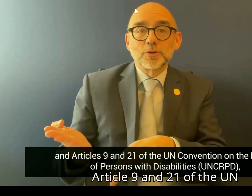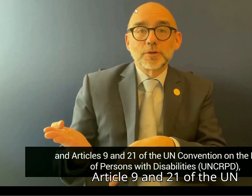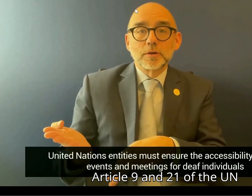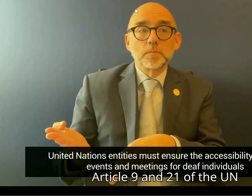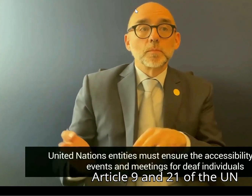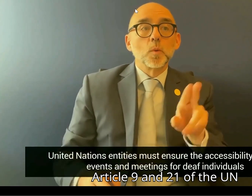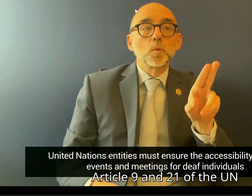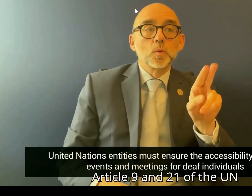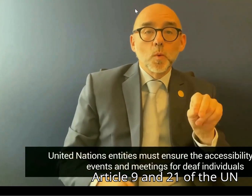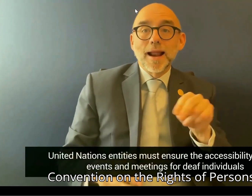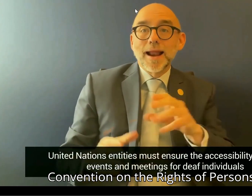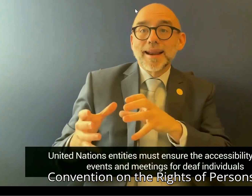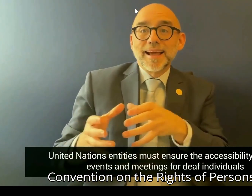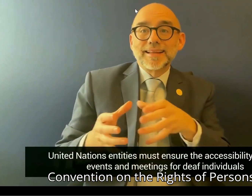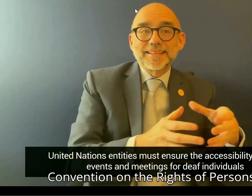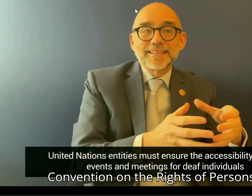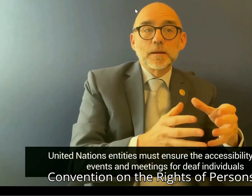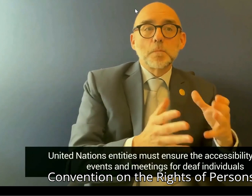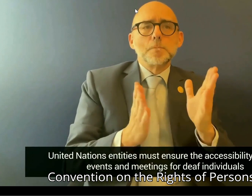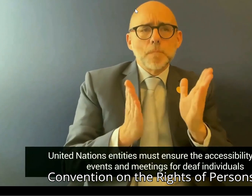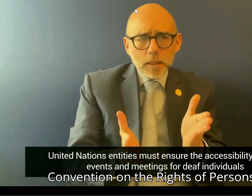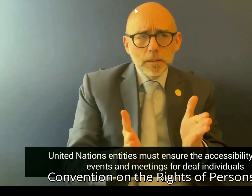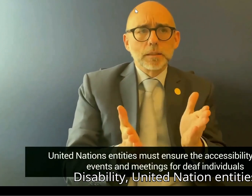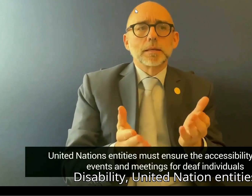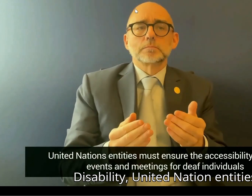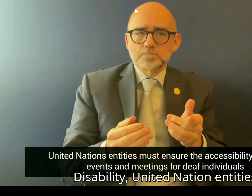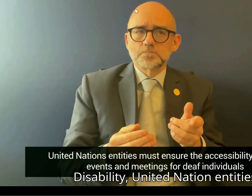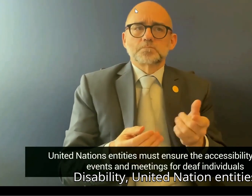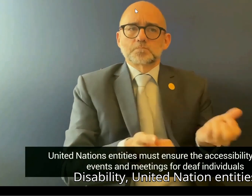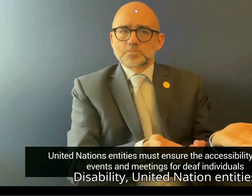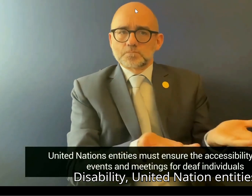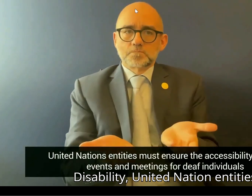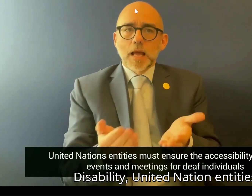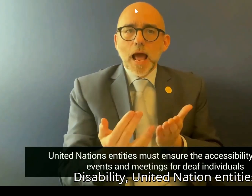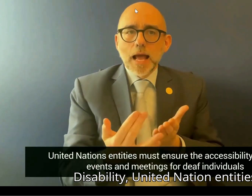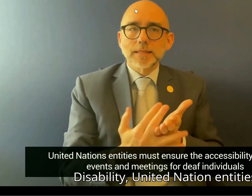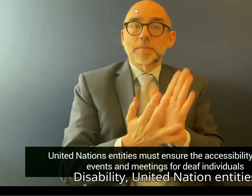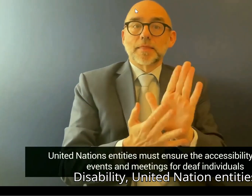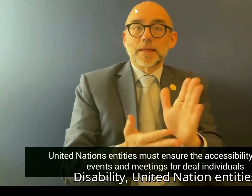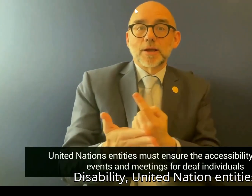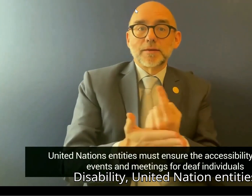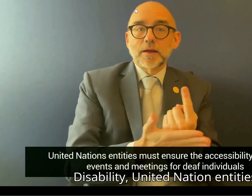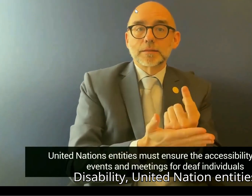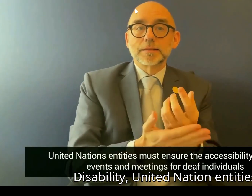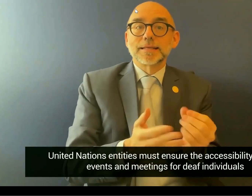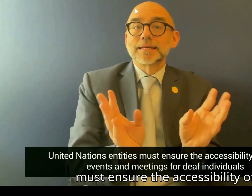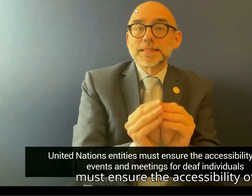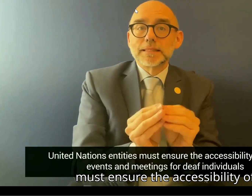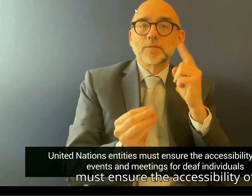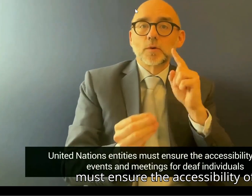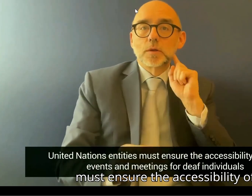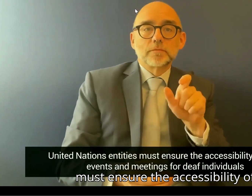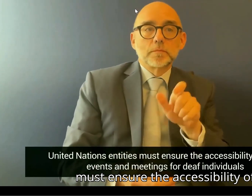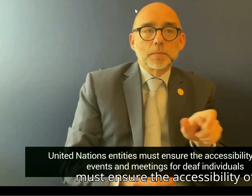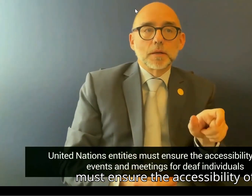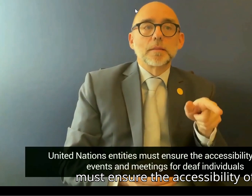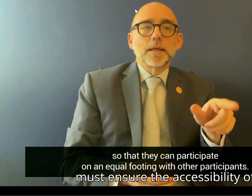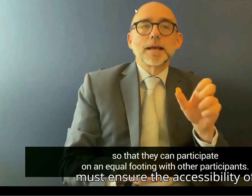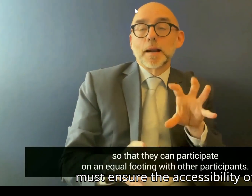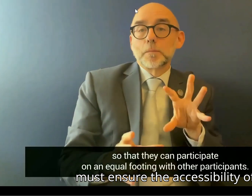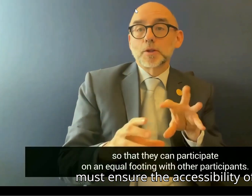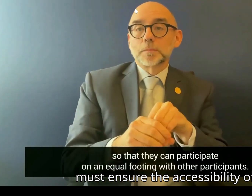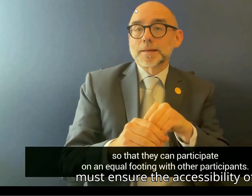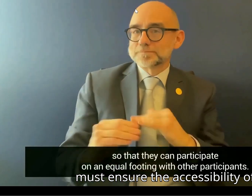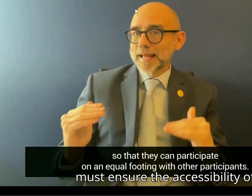and 21 of the UN Convention on the Rights of Persons with Disability, United Nations entities must ensure